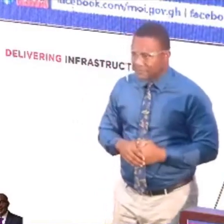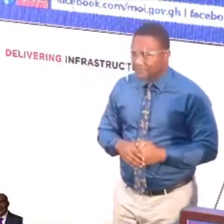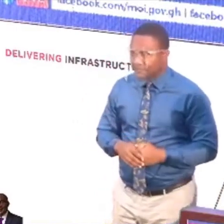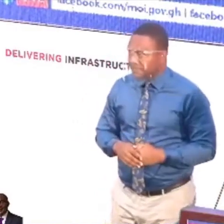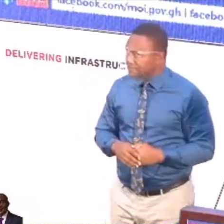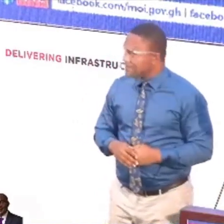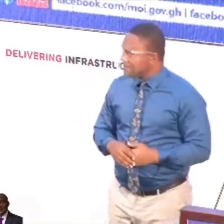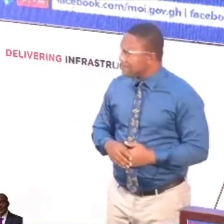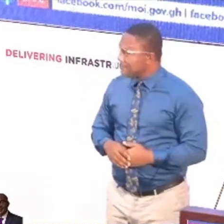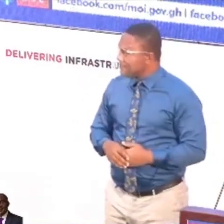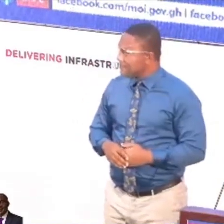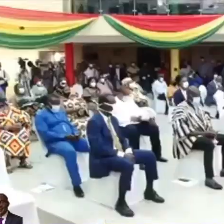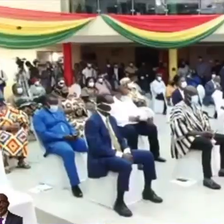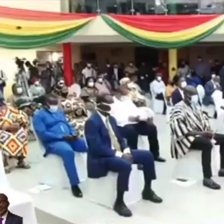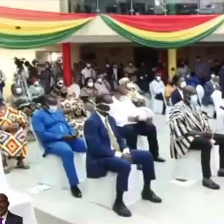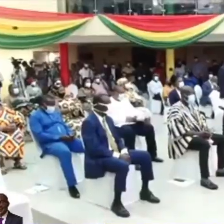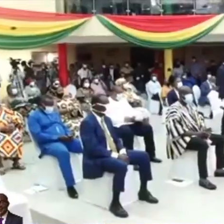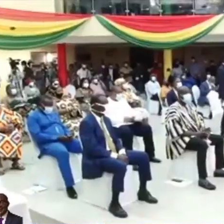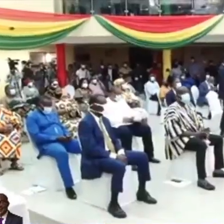Excellency.